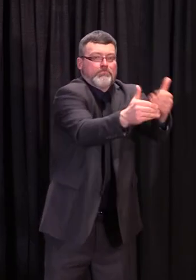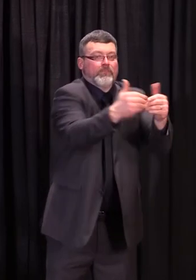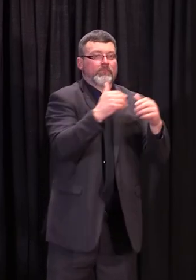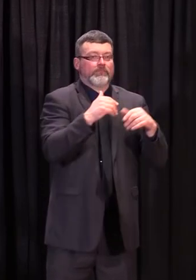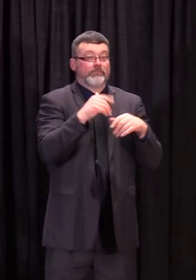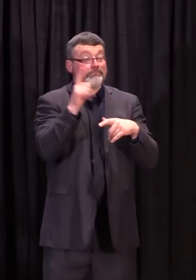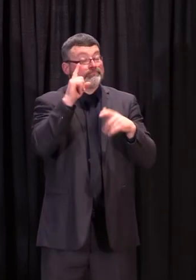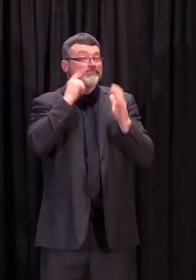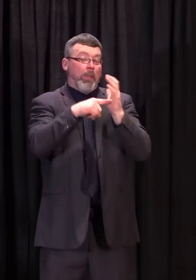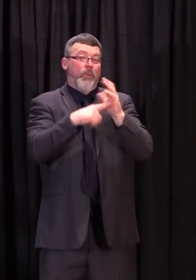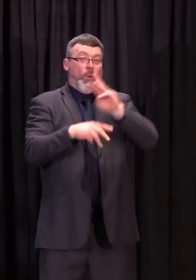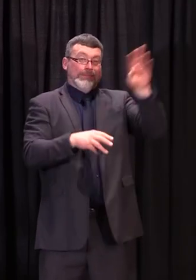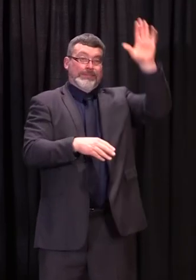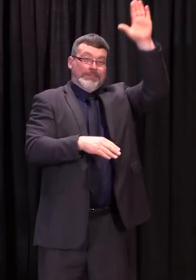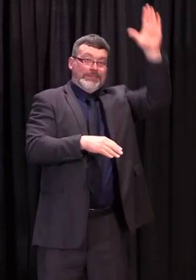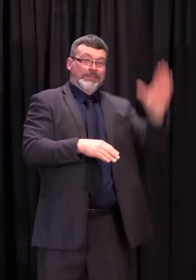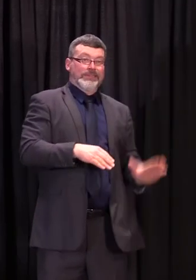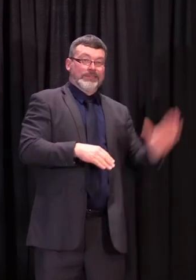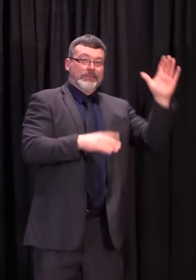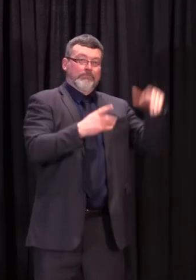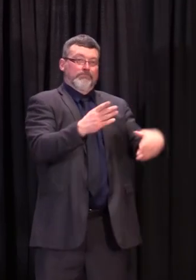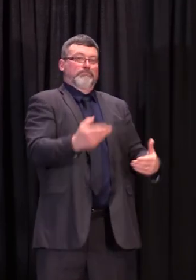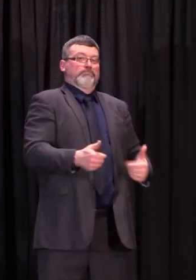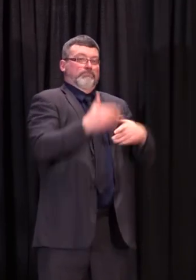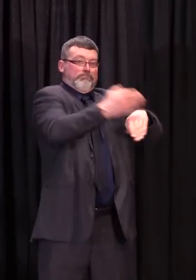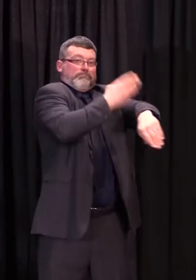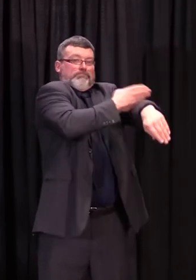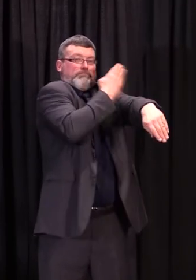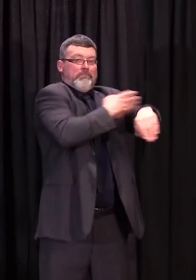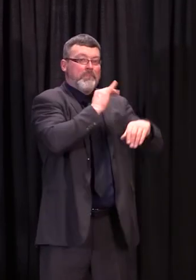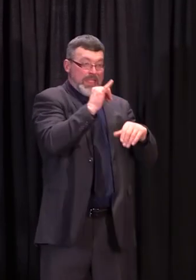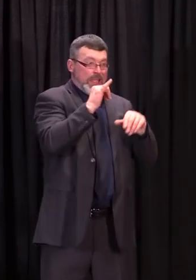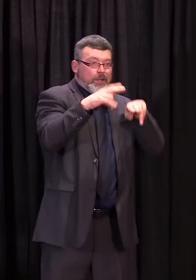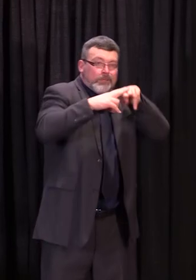from Burlington to Rutland and then on to New York City.